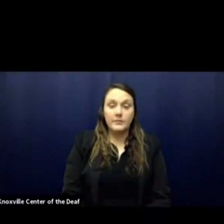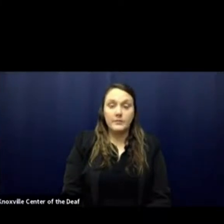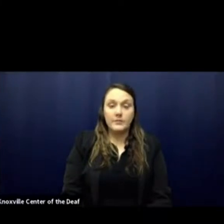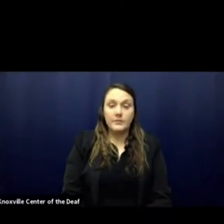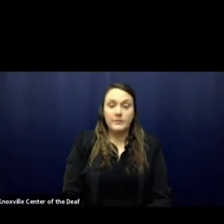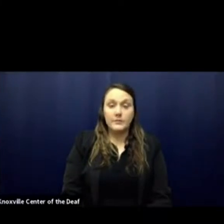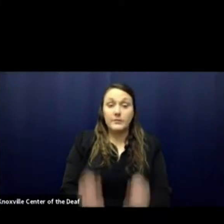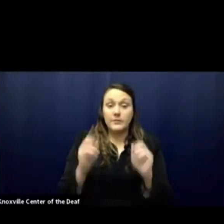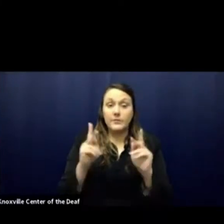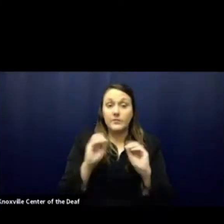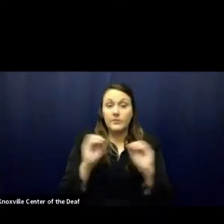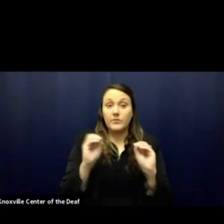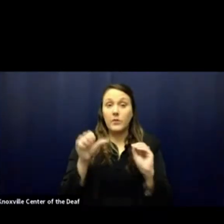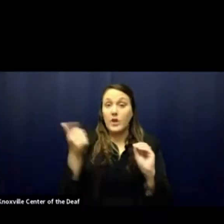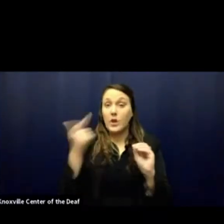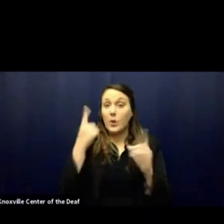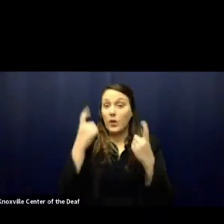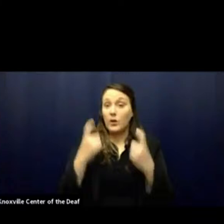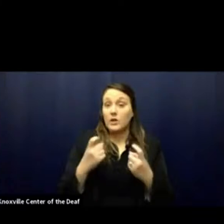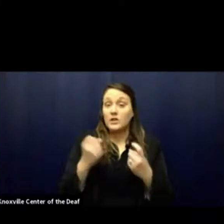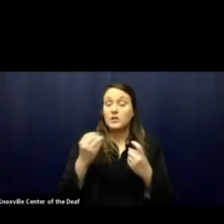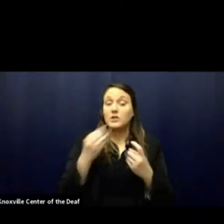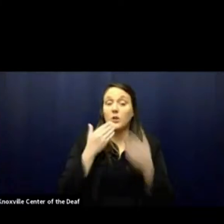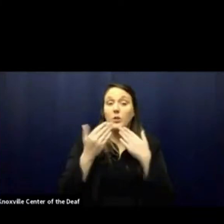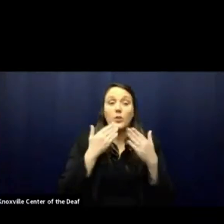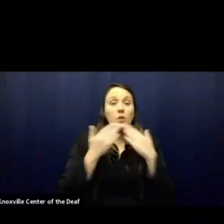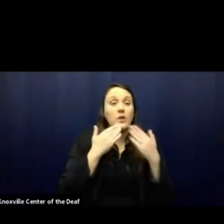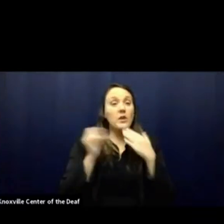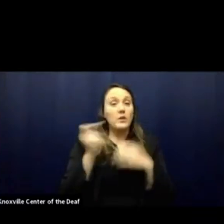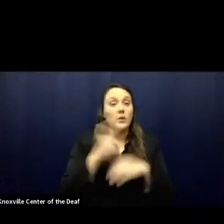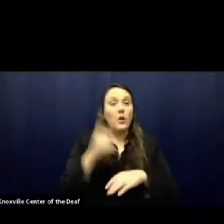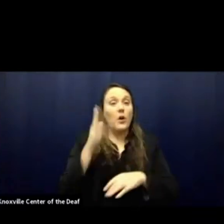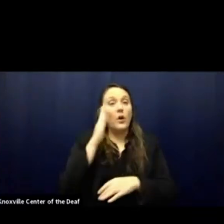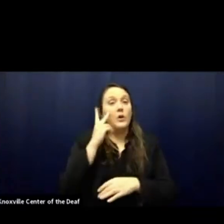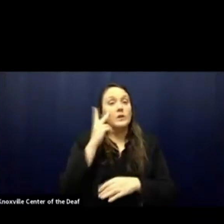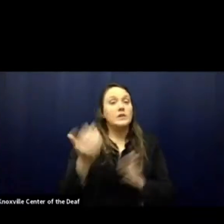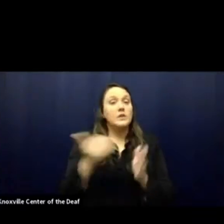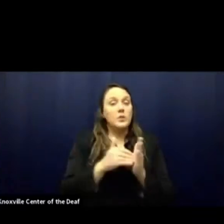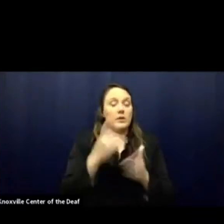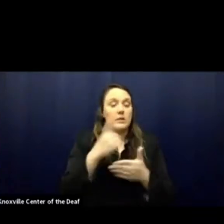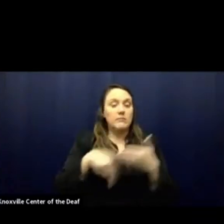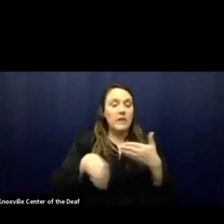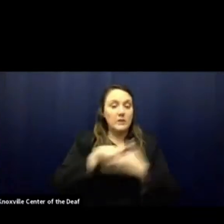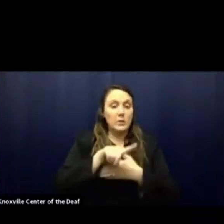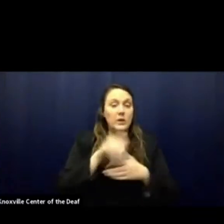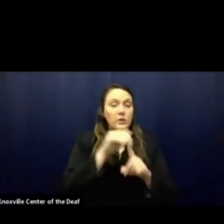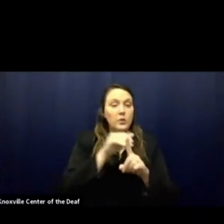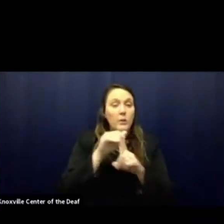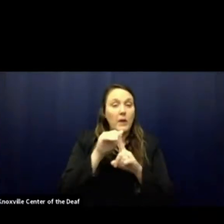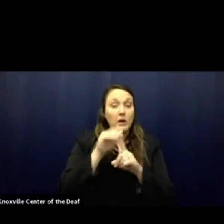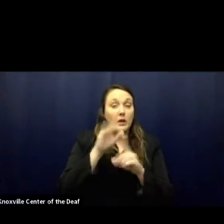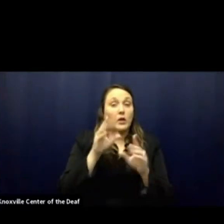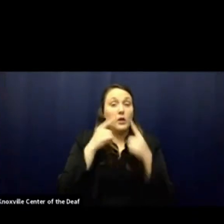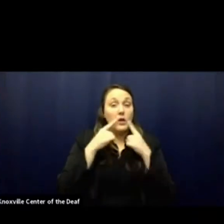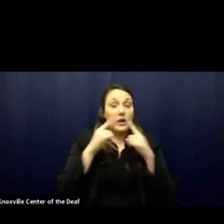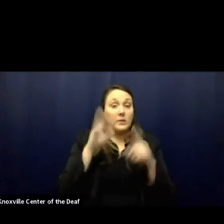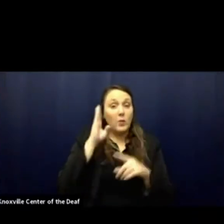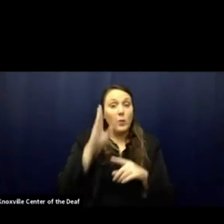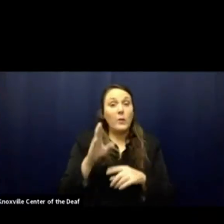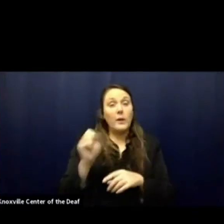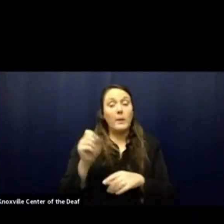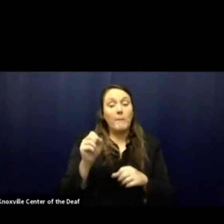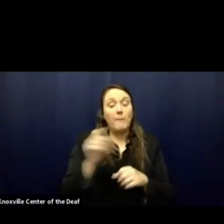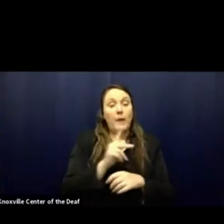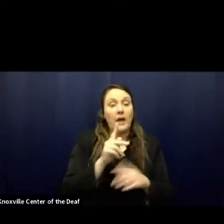All right, not seeing any other questions come in, so thank you all, and we will see you again next week. As a reminder, our briefings will be back to